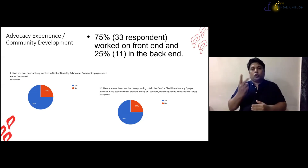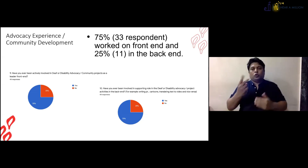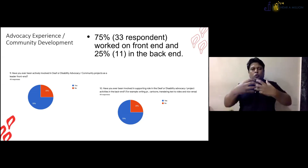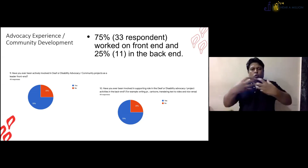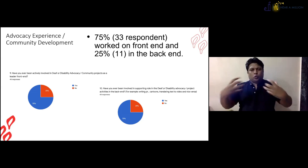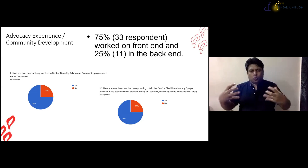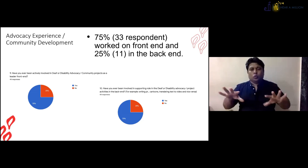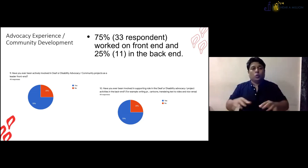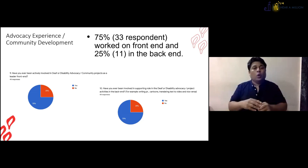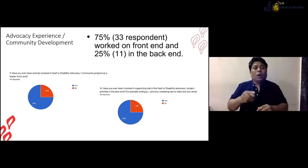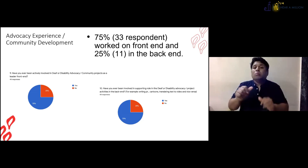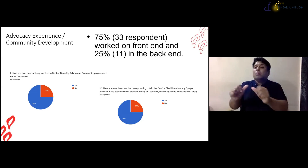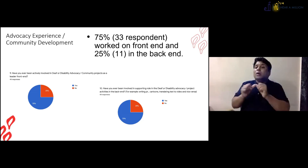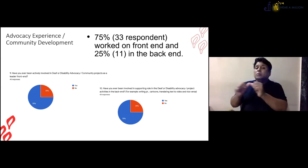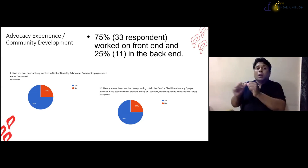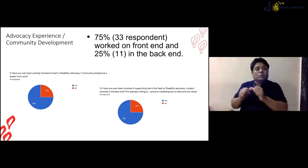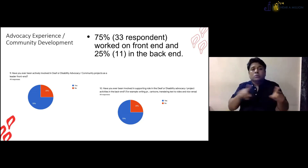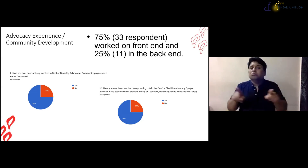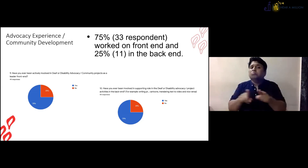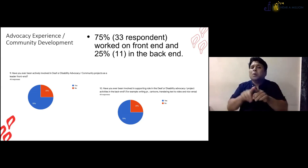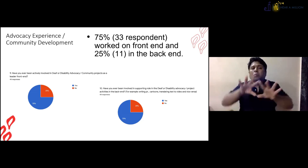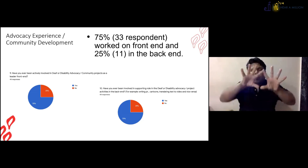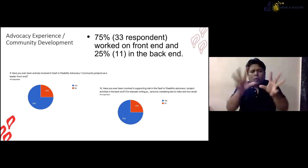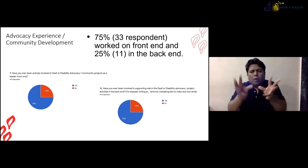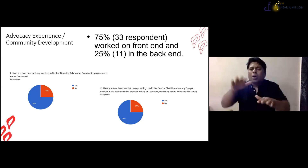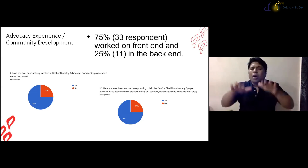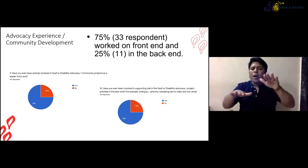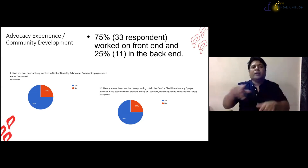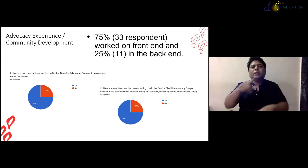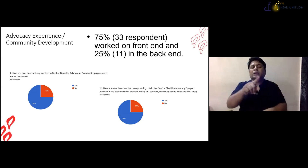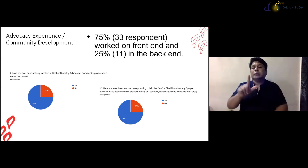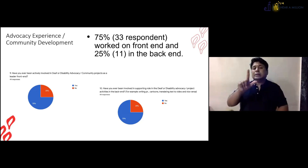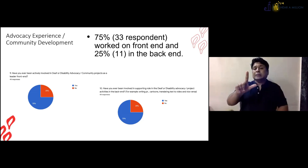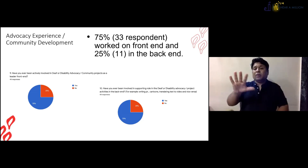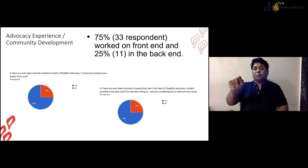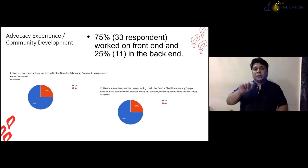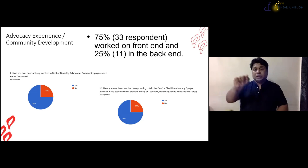So we had asked both, 2 categories. Mostly the answers are same.